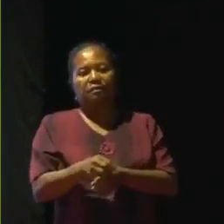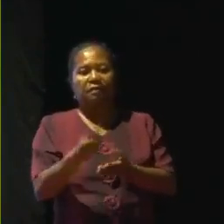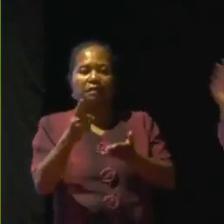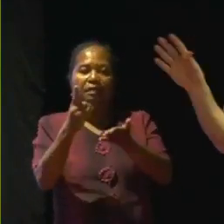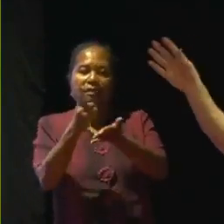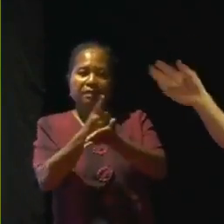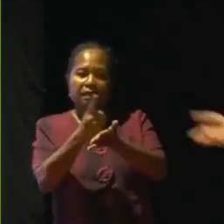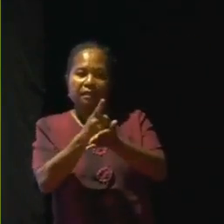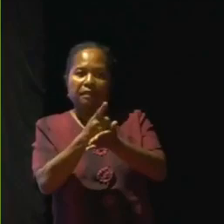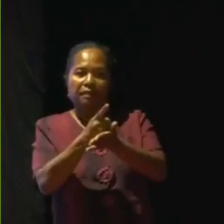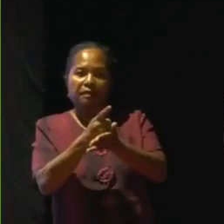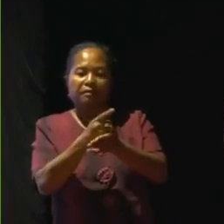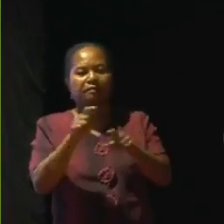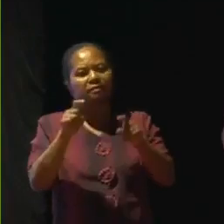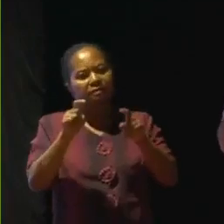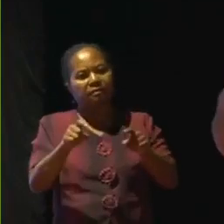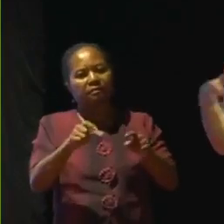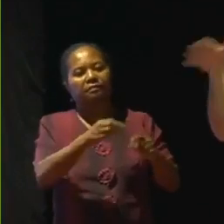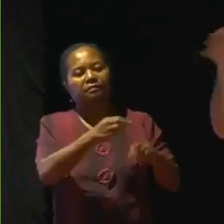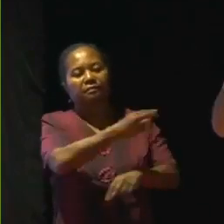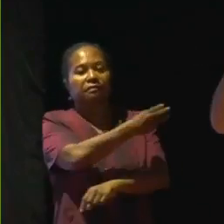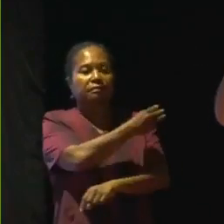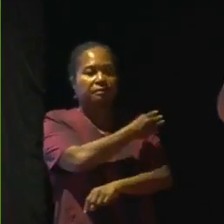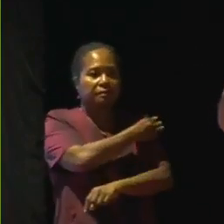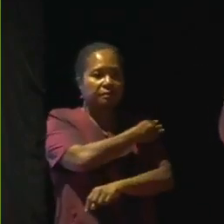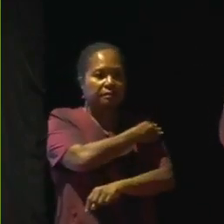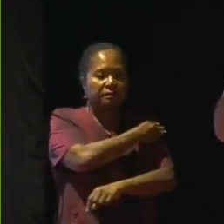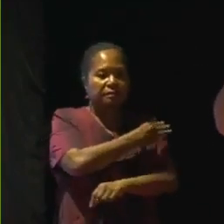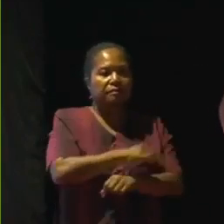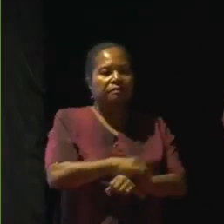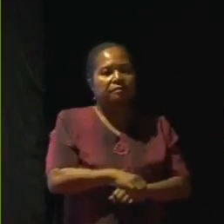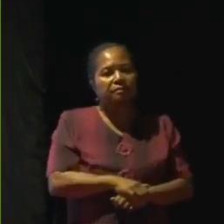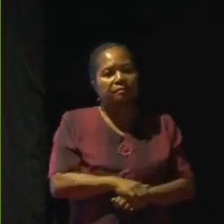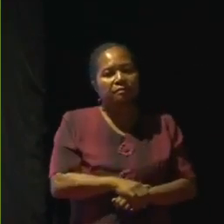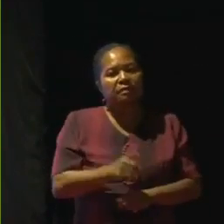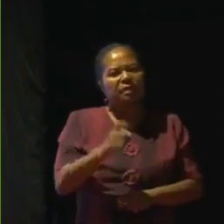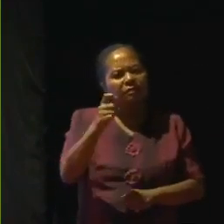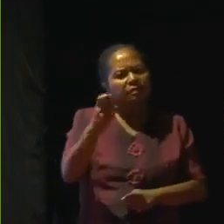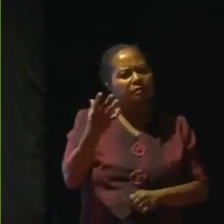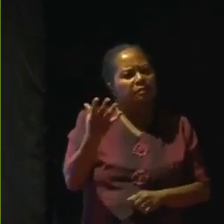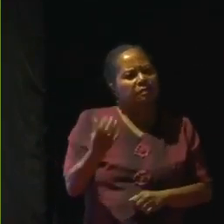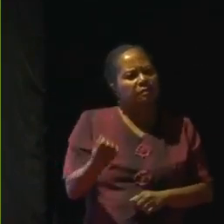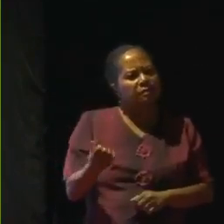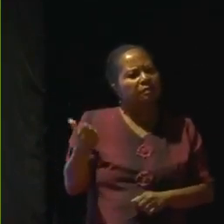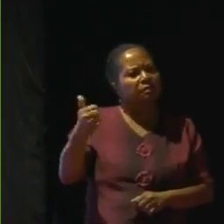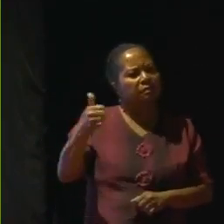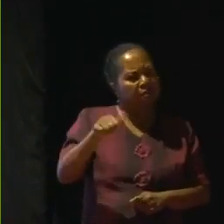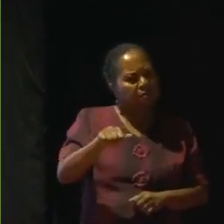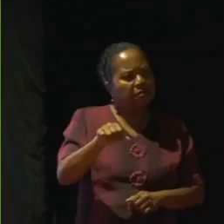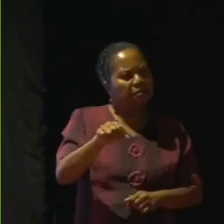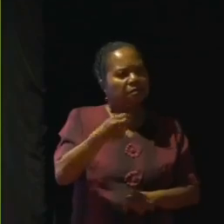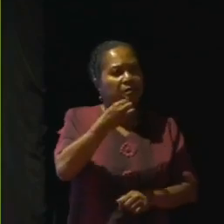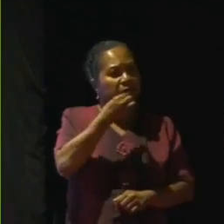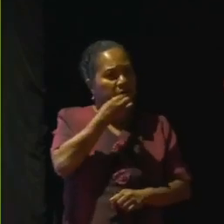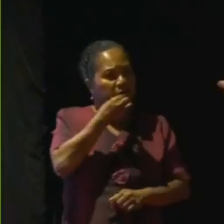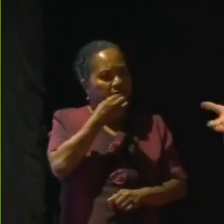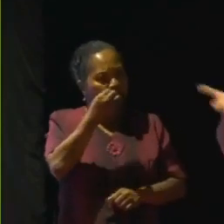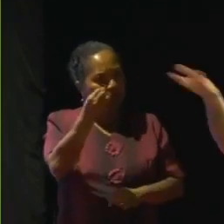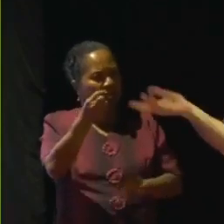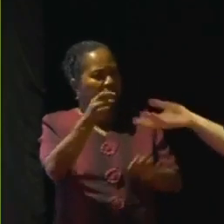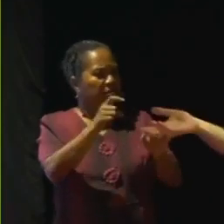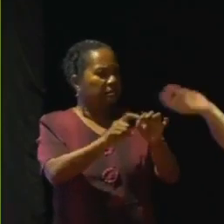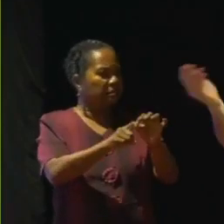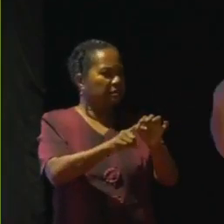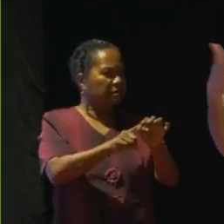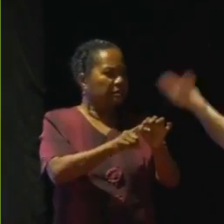But if you have any, and again, I don't know if this is the right place for it, but if you have any specific questions on that, like if you want to get